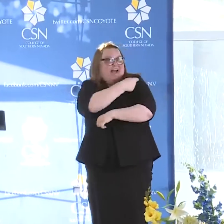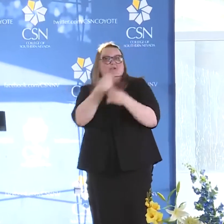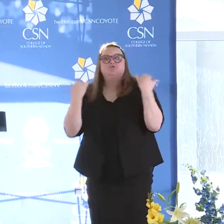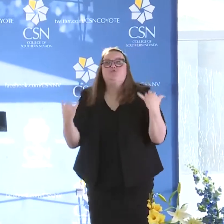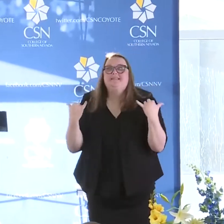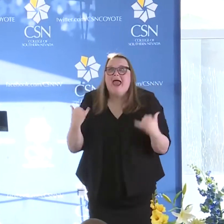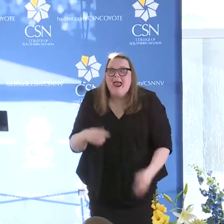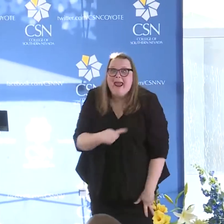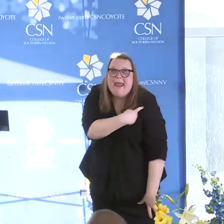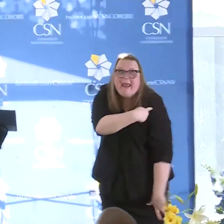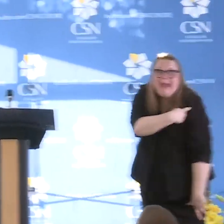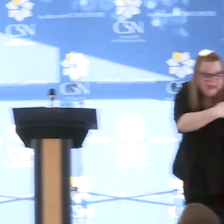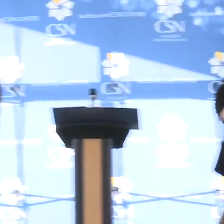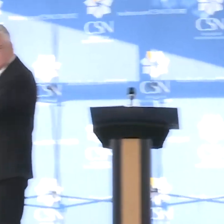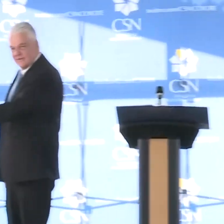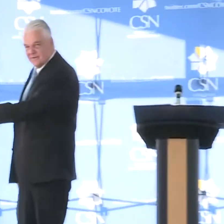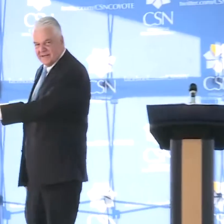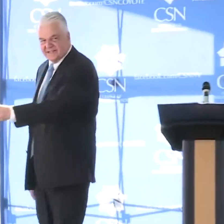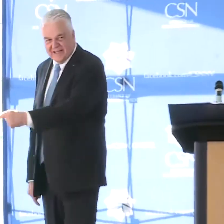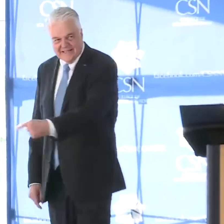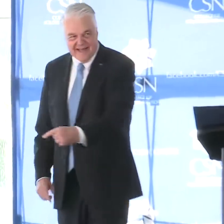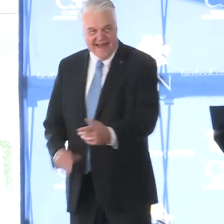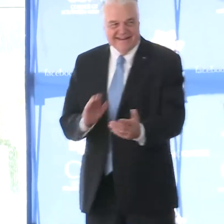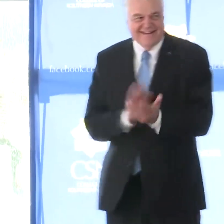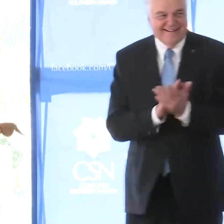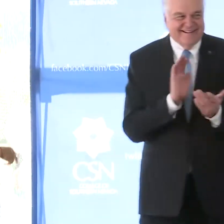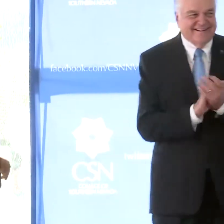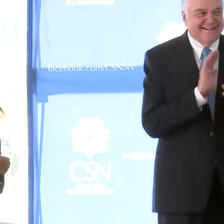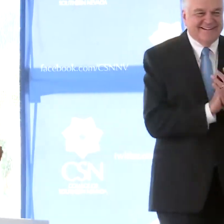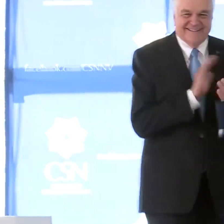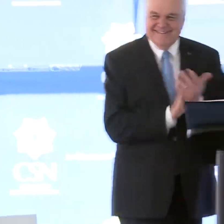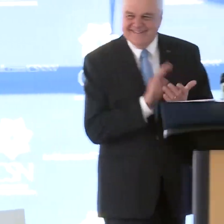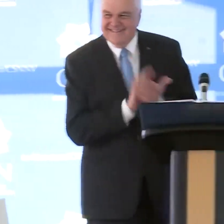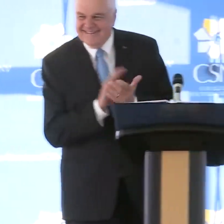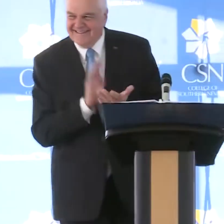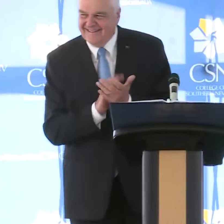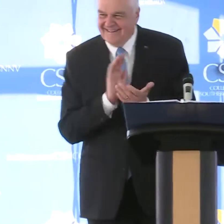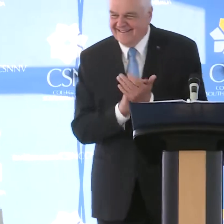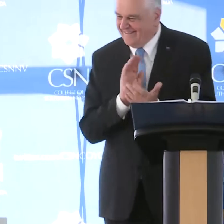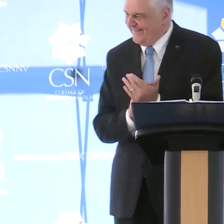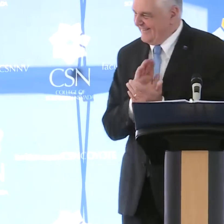She's got her VAX Band-Aid on here, folks, so everybody sees that.